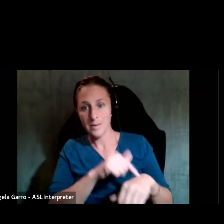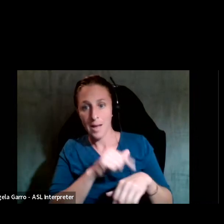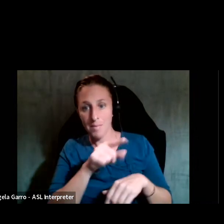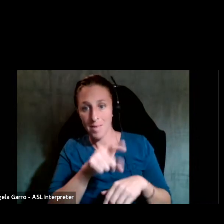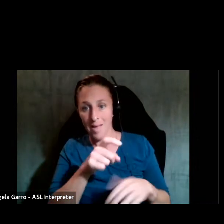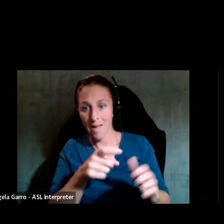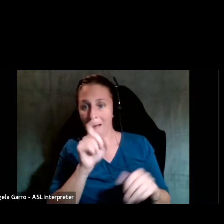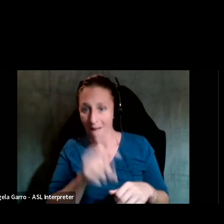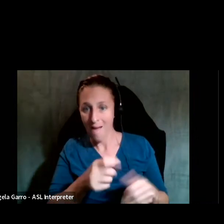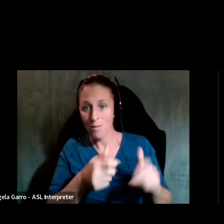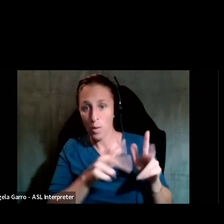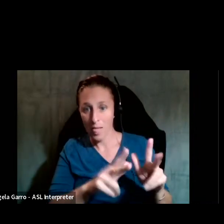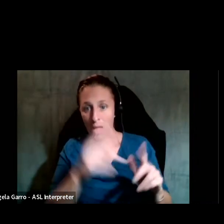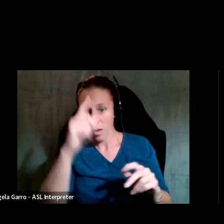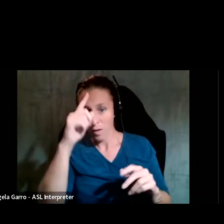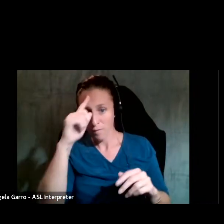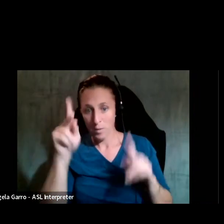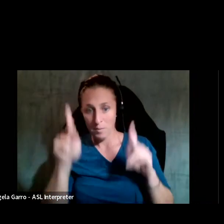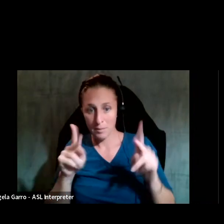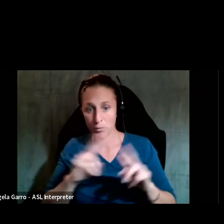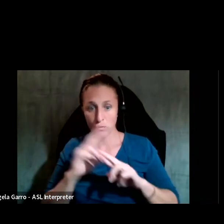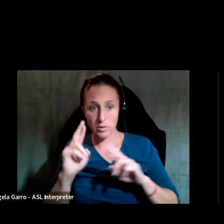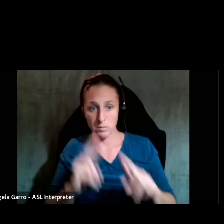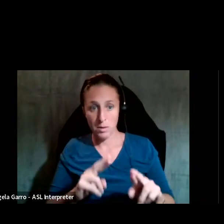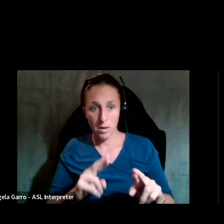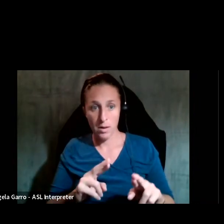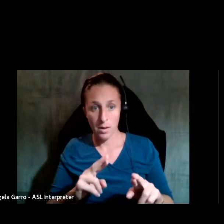to allow for people to respond and not